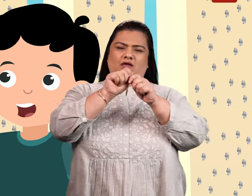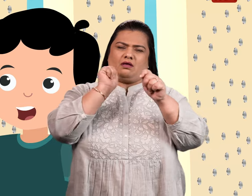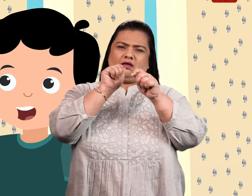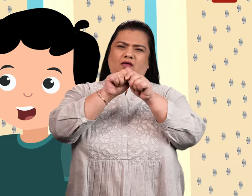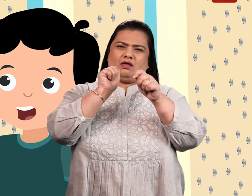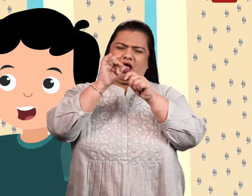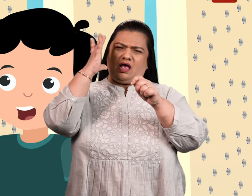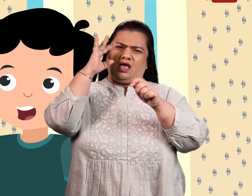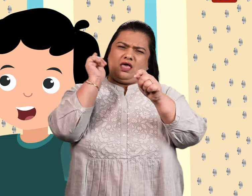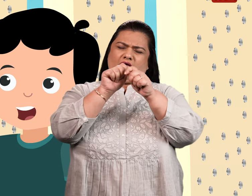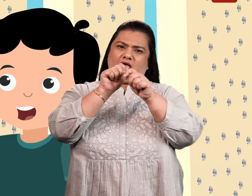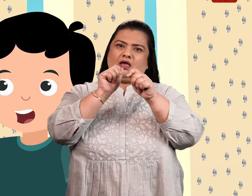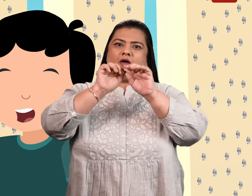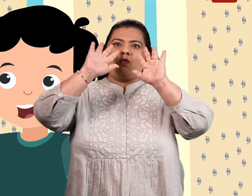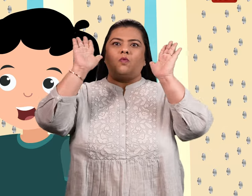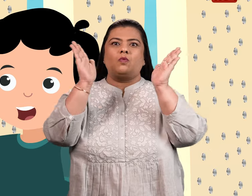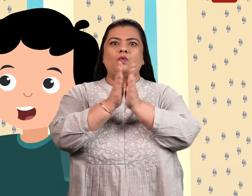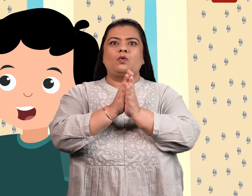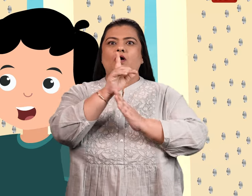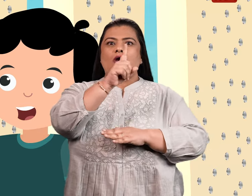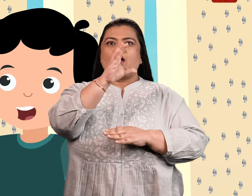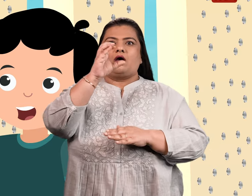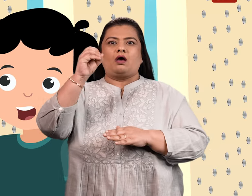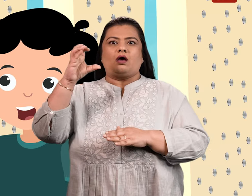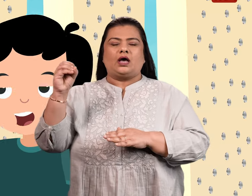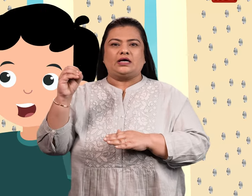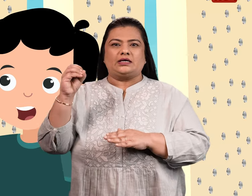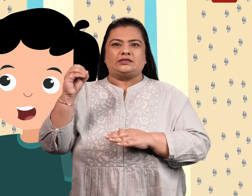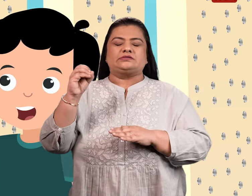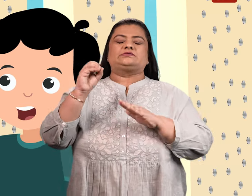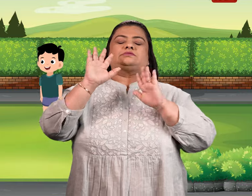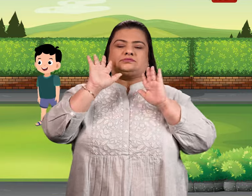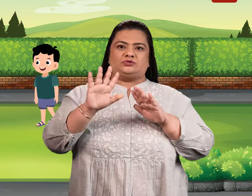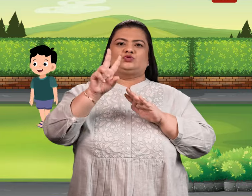1 week later, the fence had more than 100 nails.